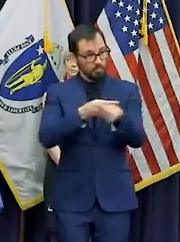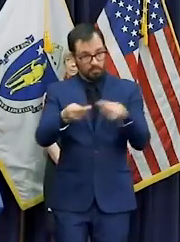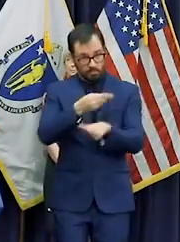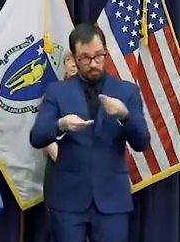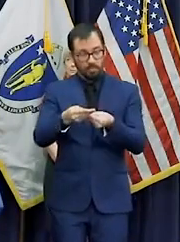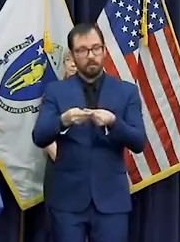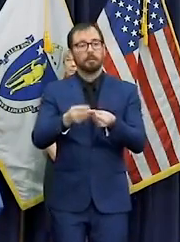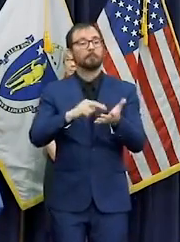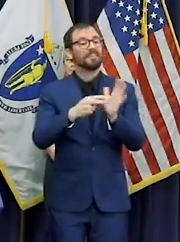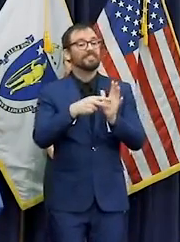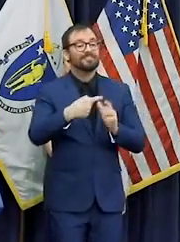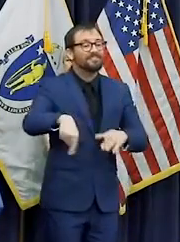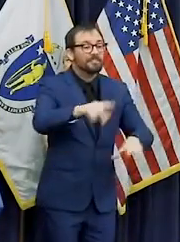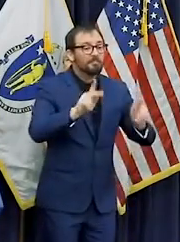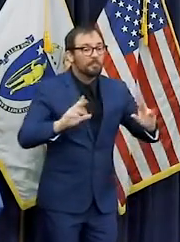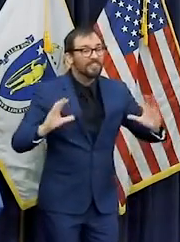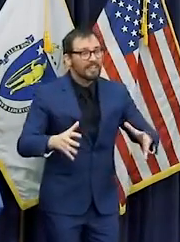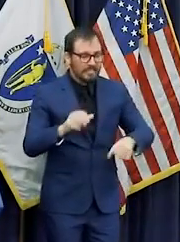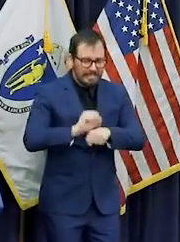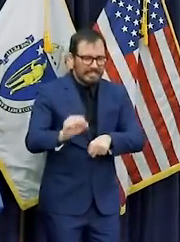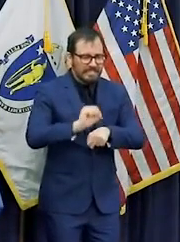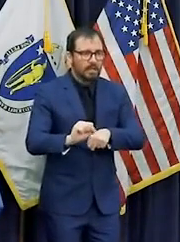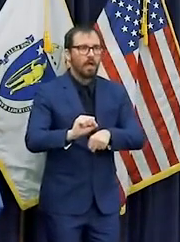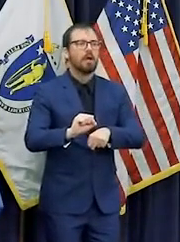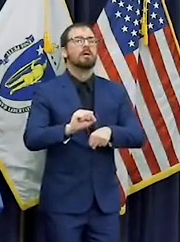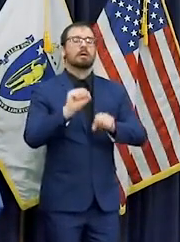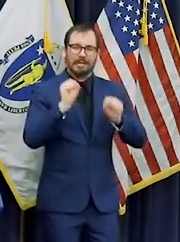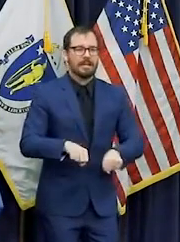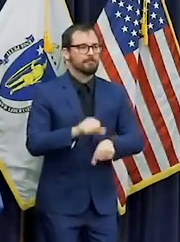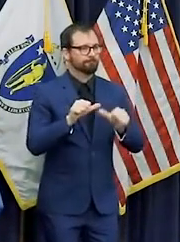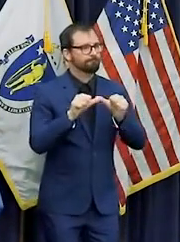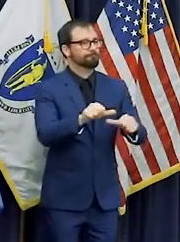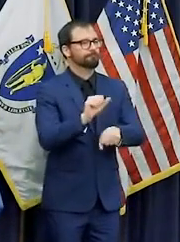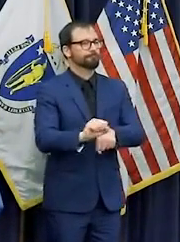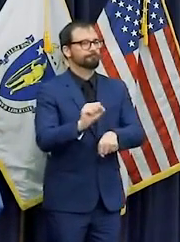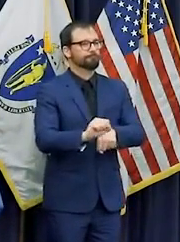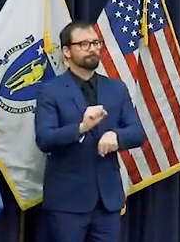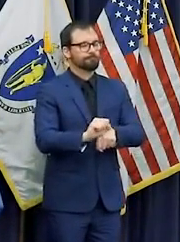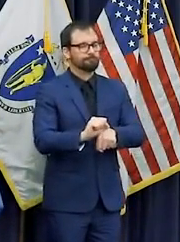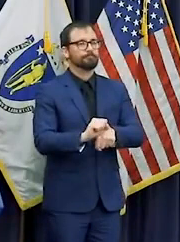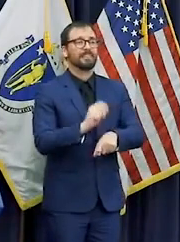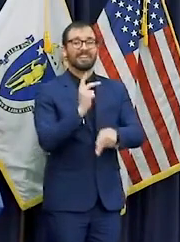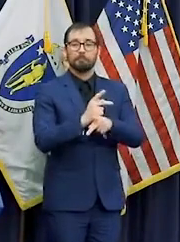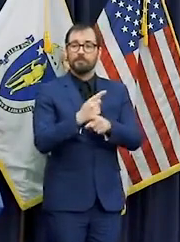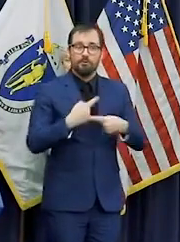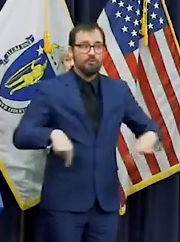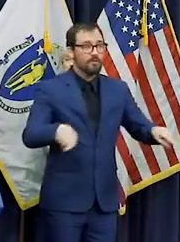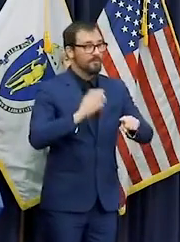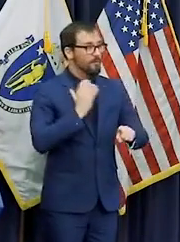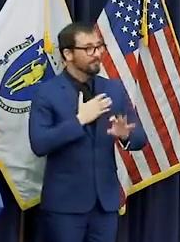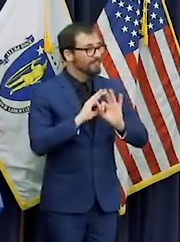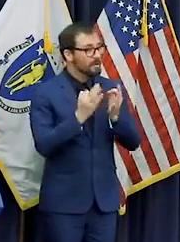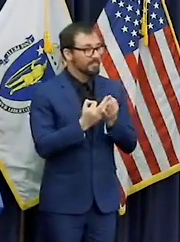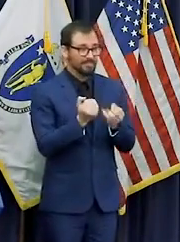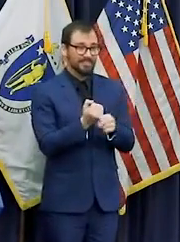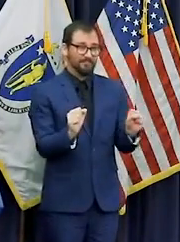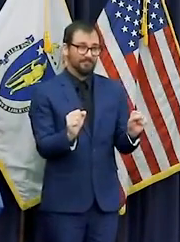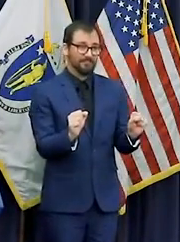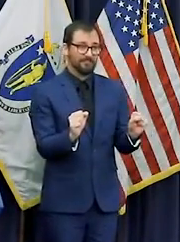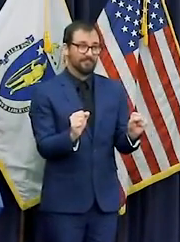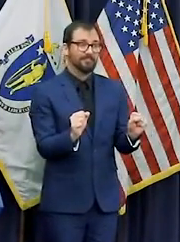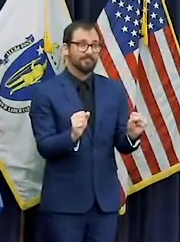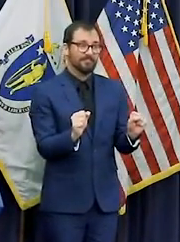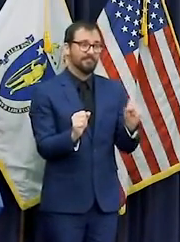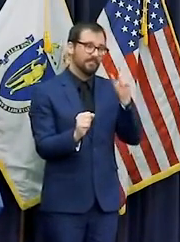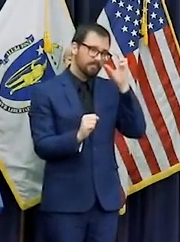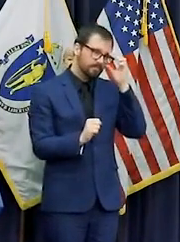There is purpose. There is purpose in these drastic changes in the way we live. We must all